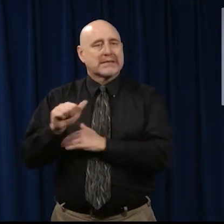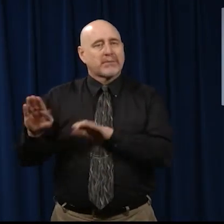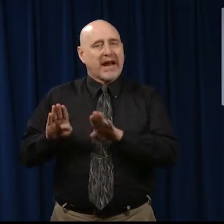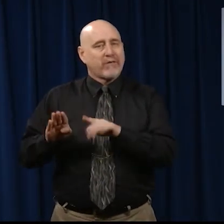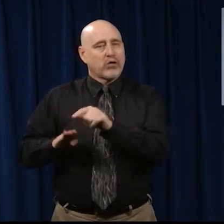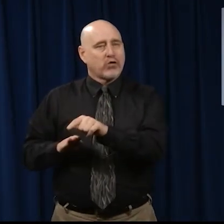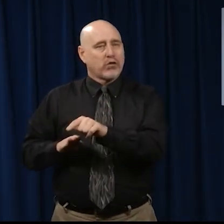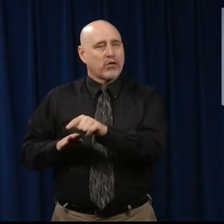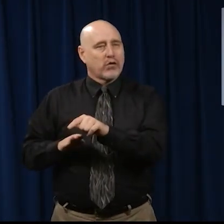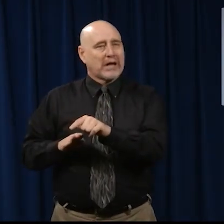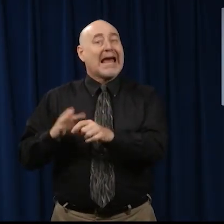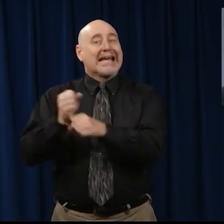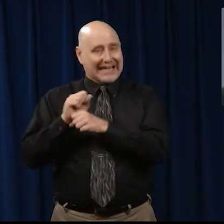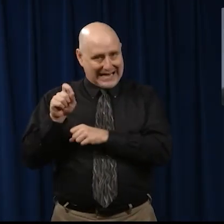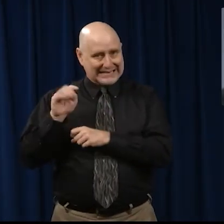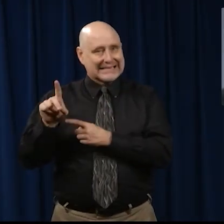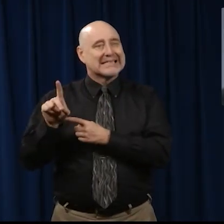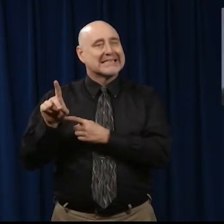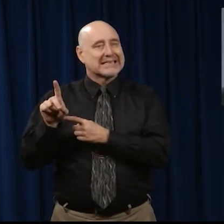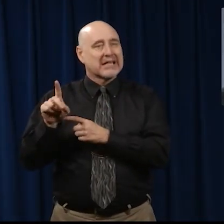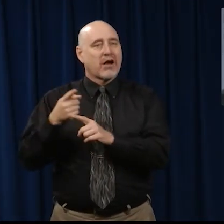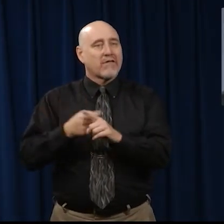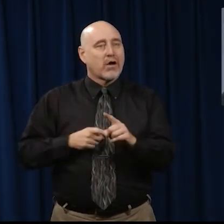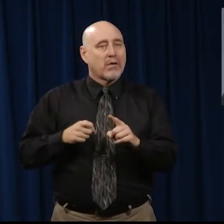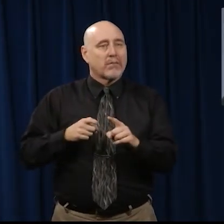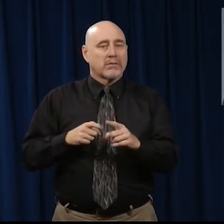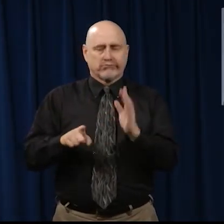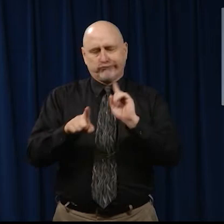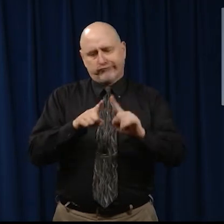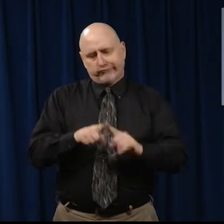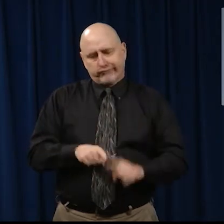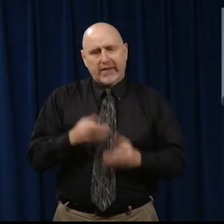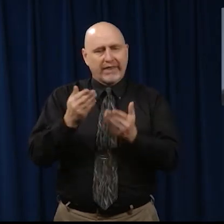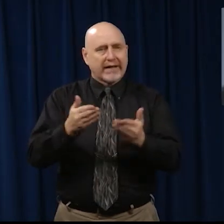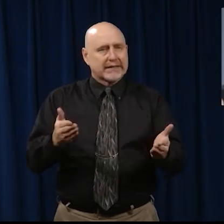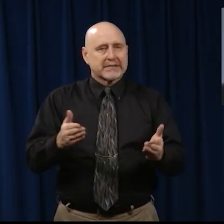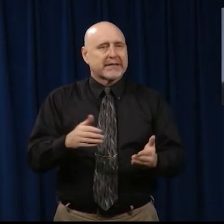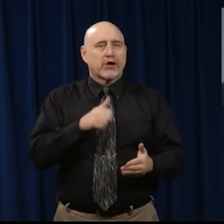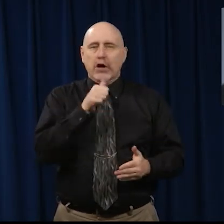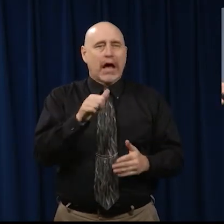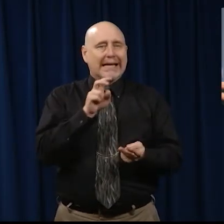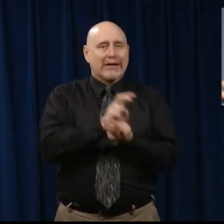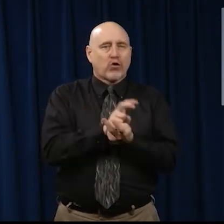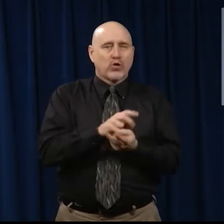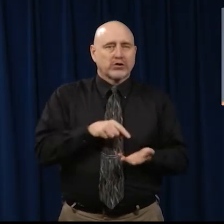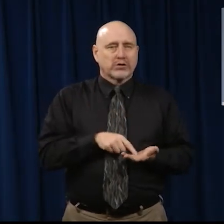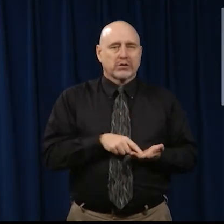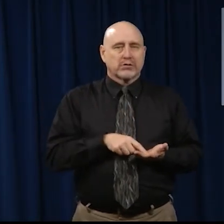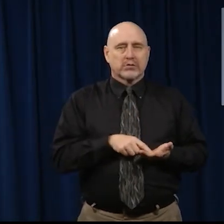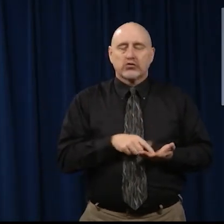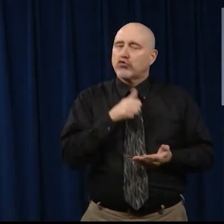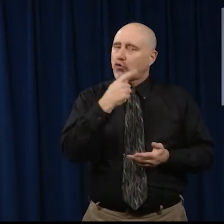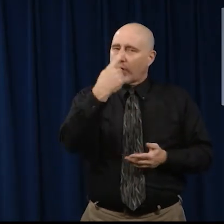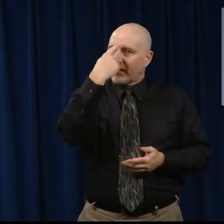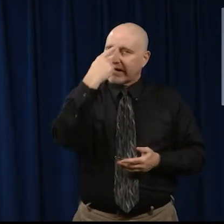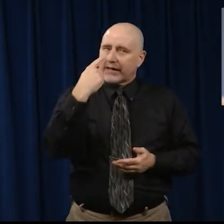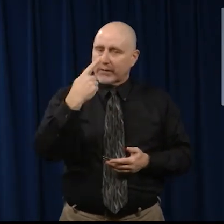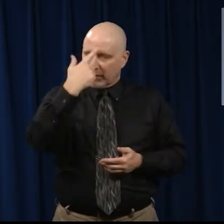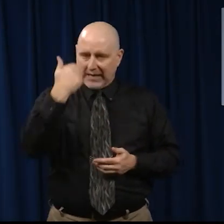risky sexual behavior, and they get a sexually transmitted disease from all kinds of things that aren't intercourse. So don't think that,